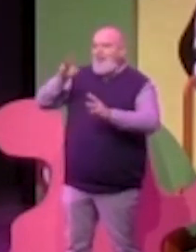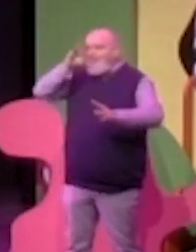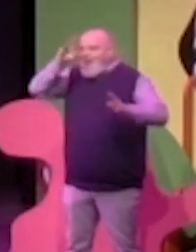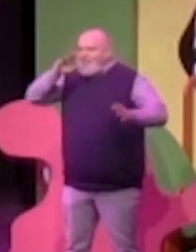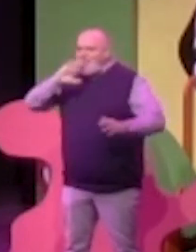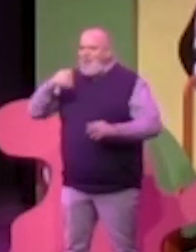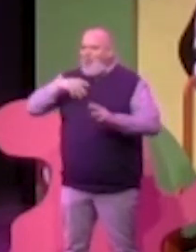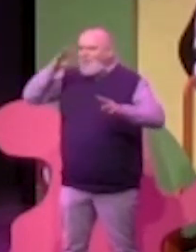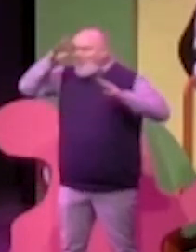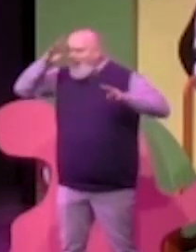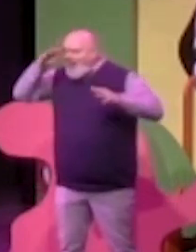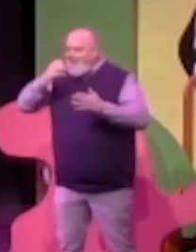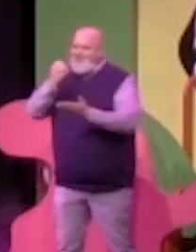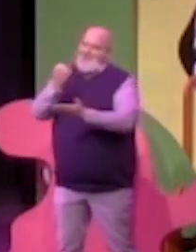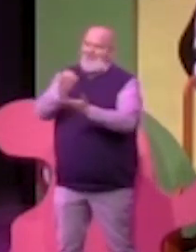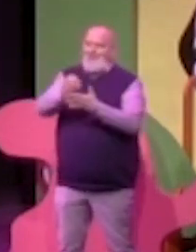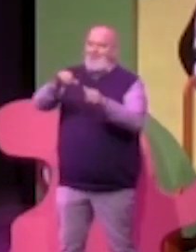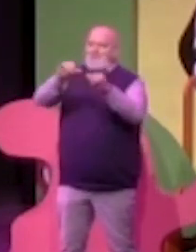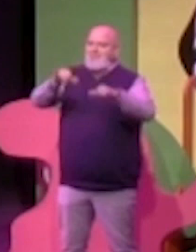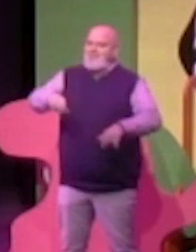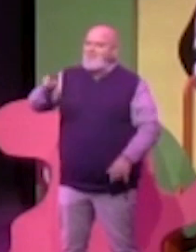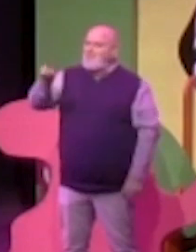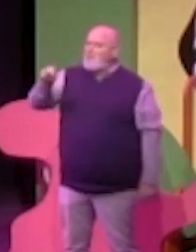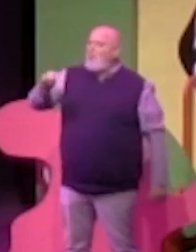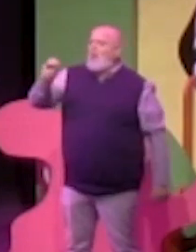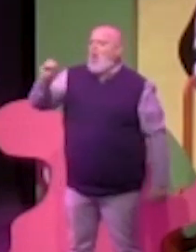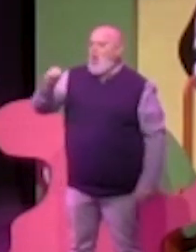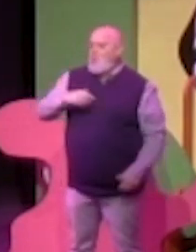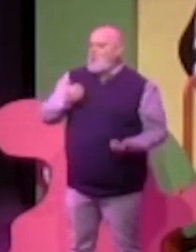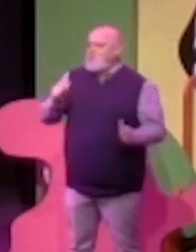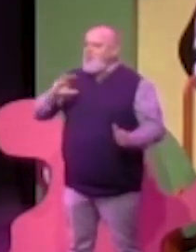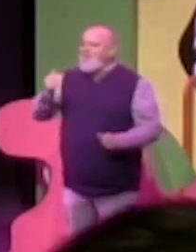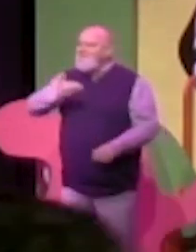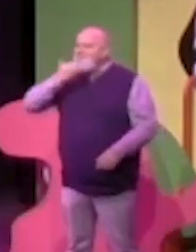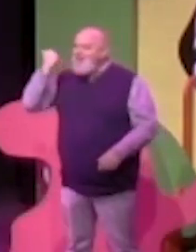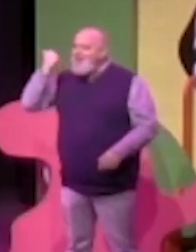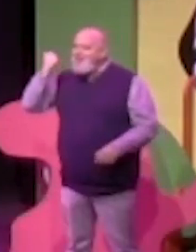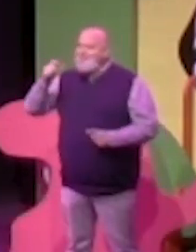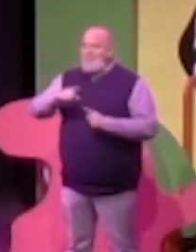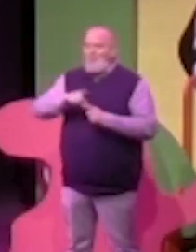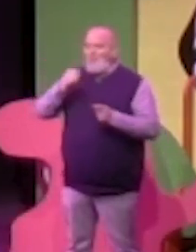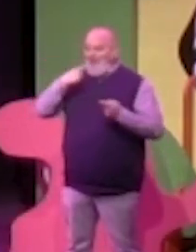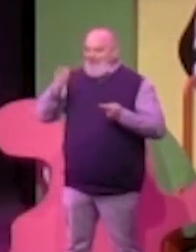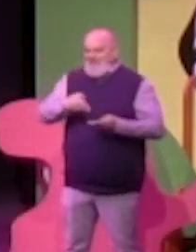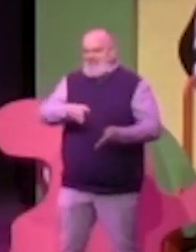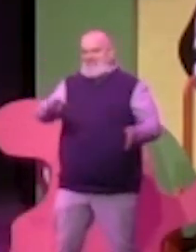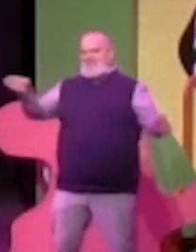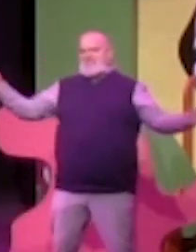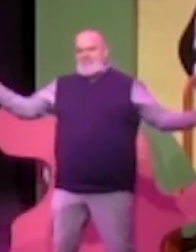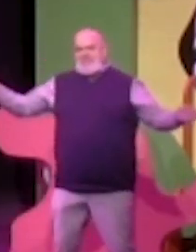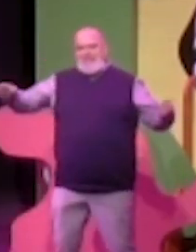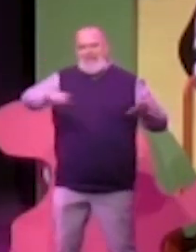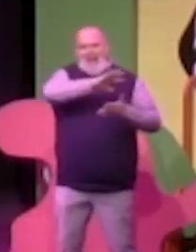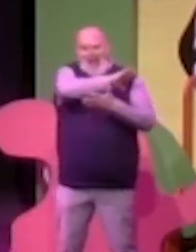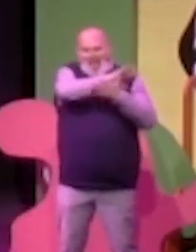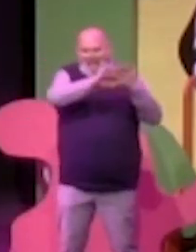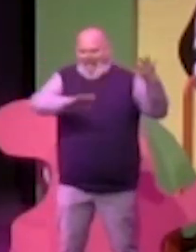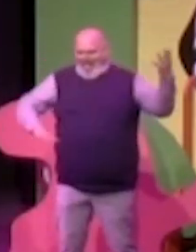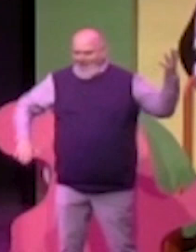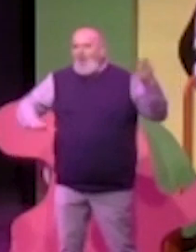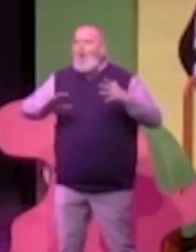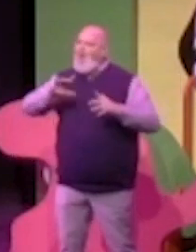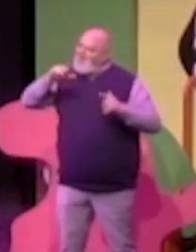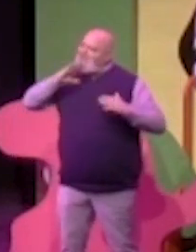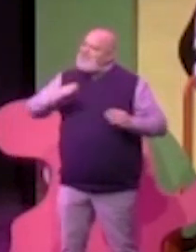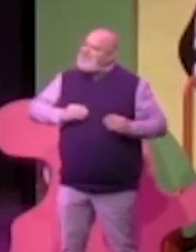Ecosystem 2.0. So we're gonna try our best to cover such an expansive and broad-ranging, hopefully